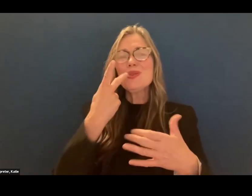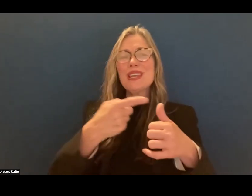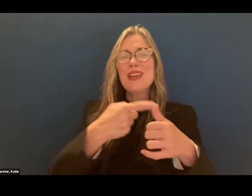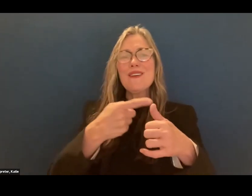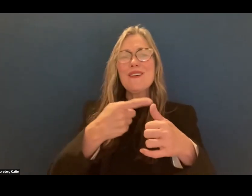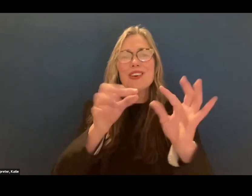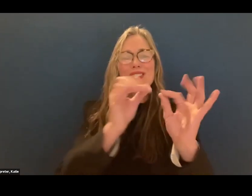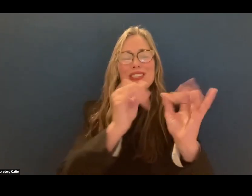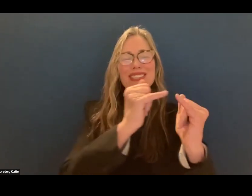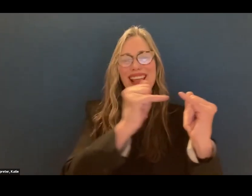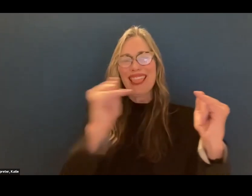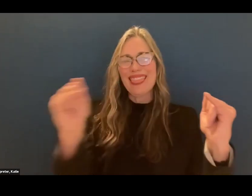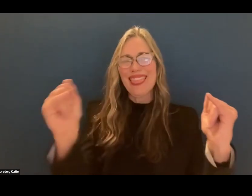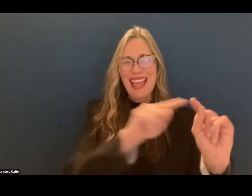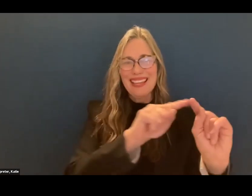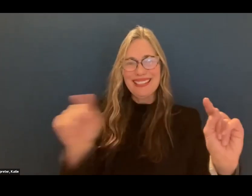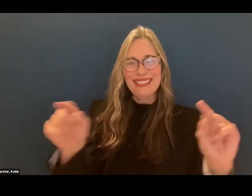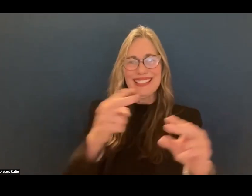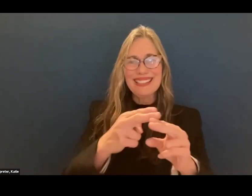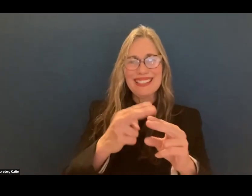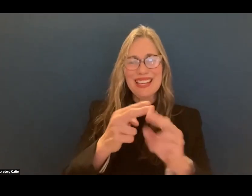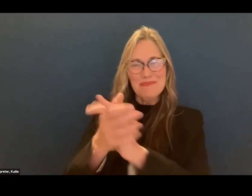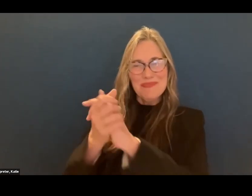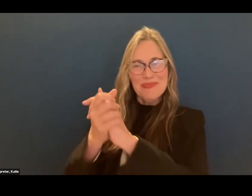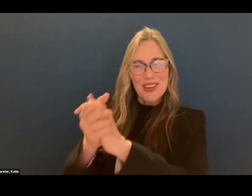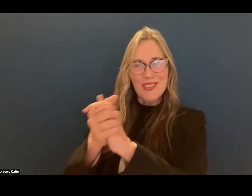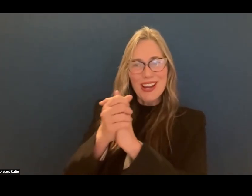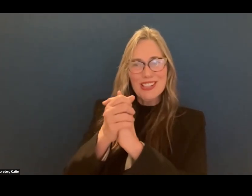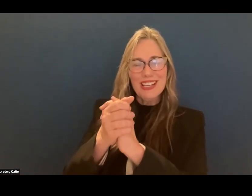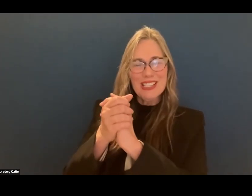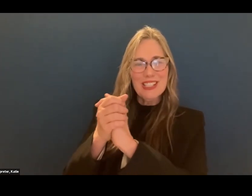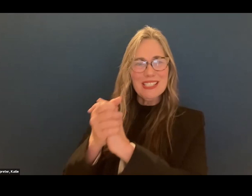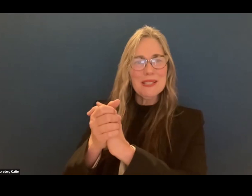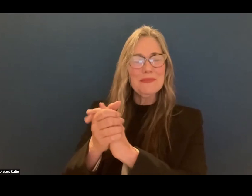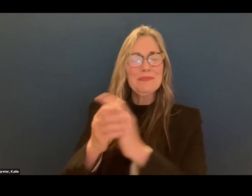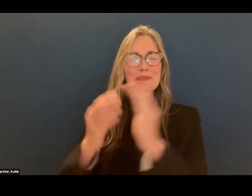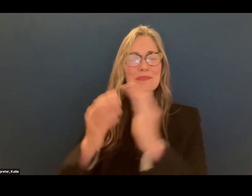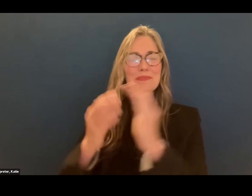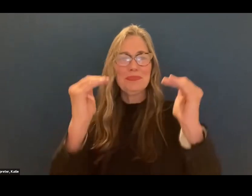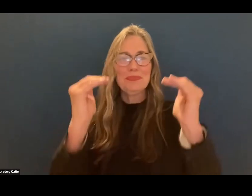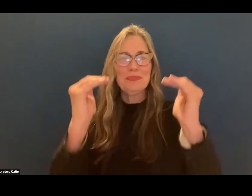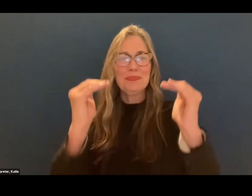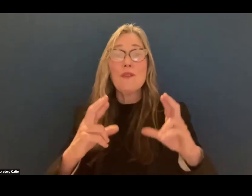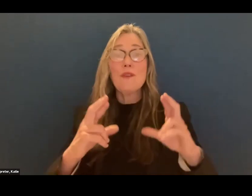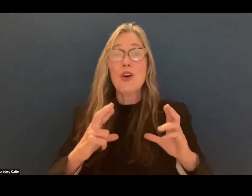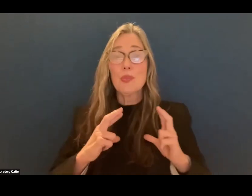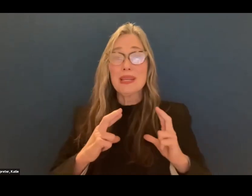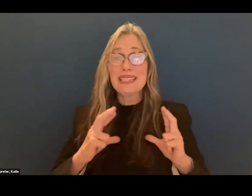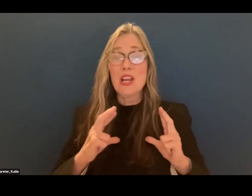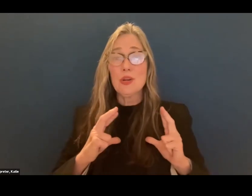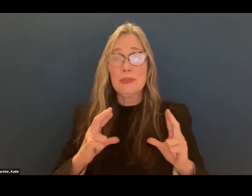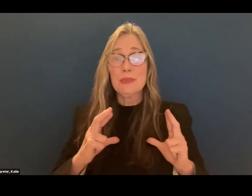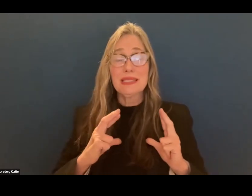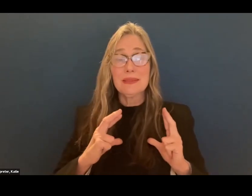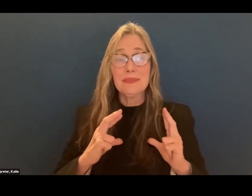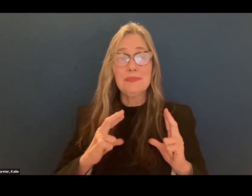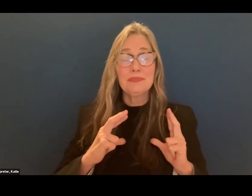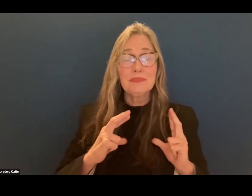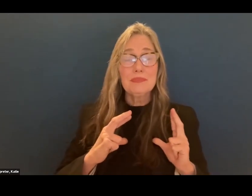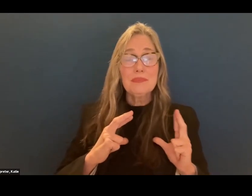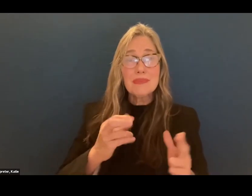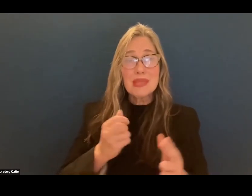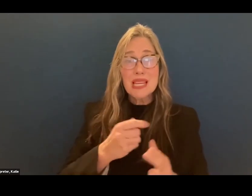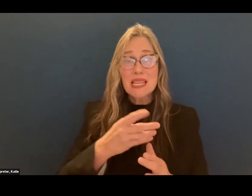board recommendation list. If I could turn your attention to retirements as well, we have